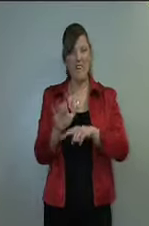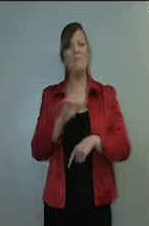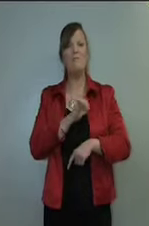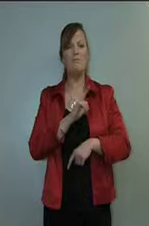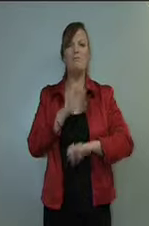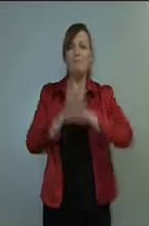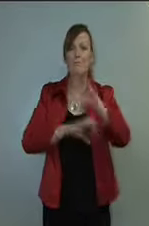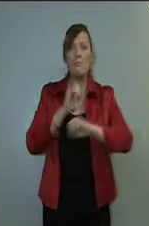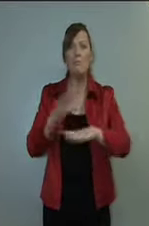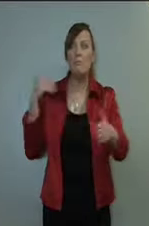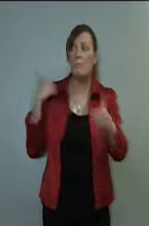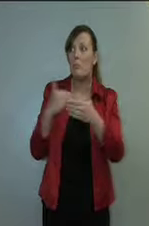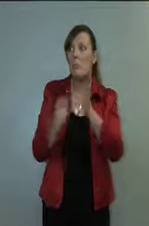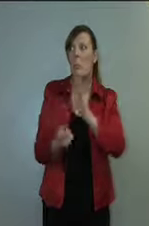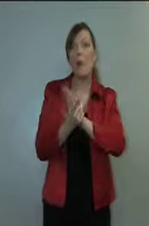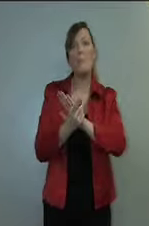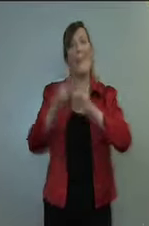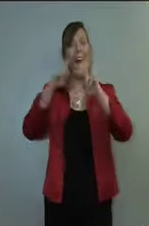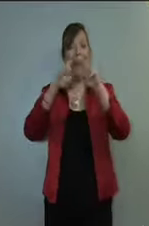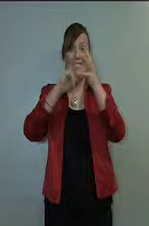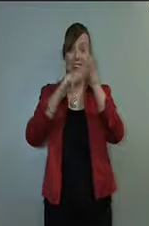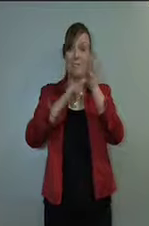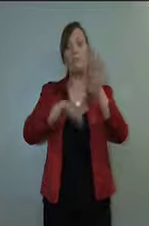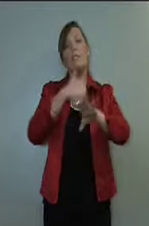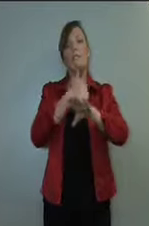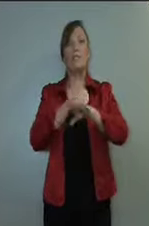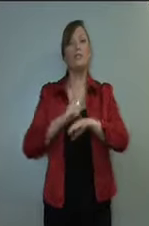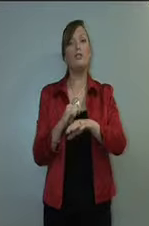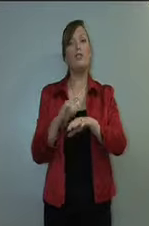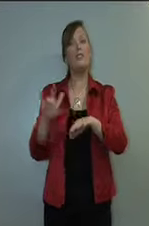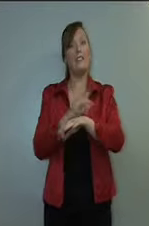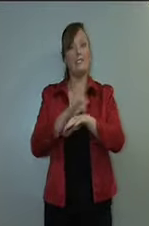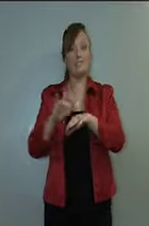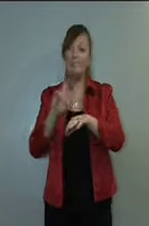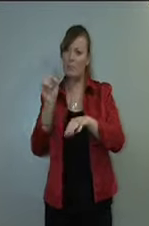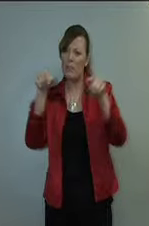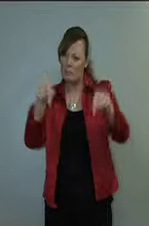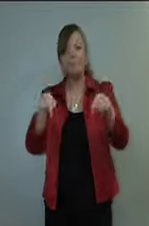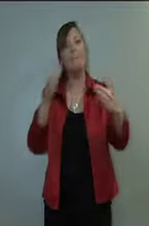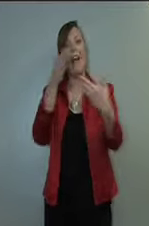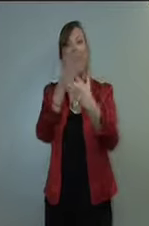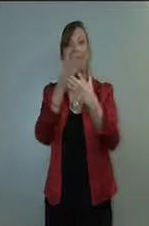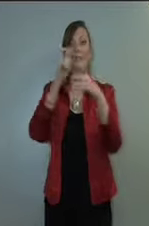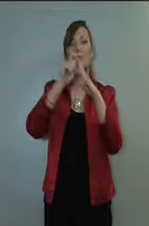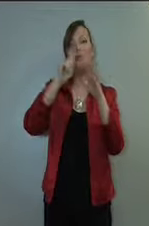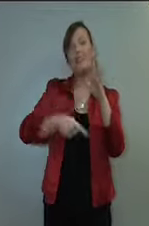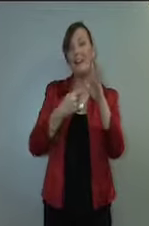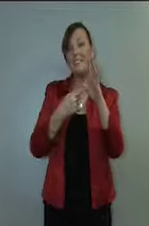Welcome to the short film that tells you what happened during the Federation of Scottish Theatre FST